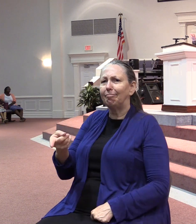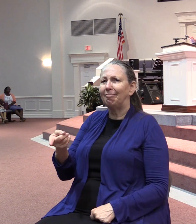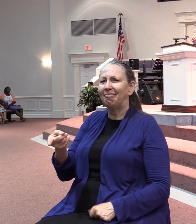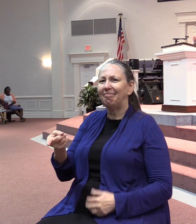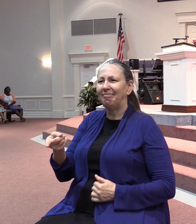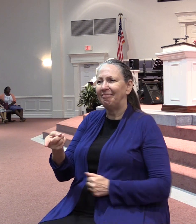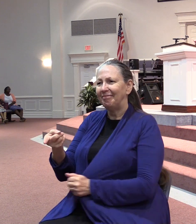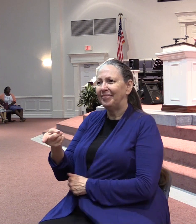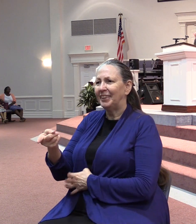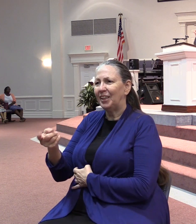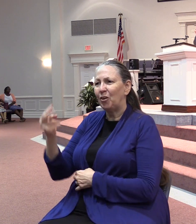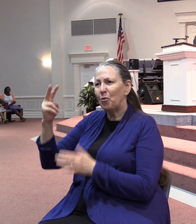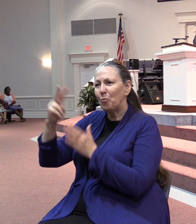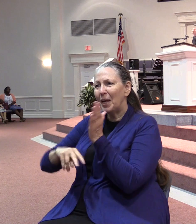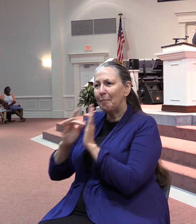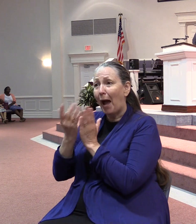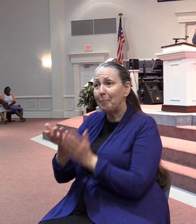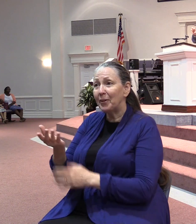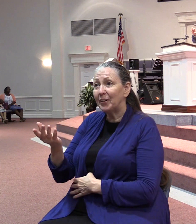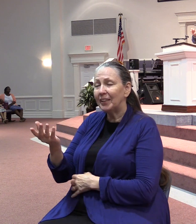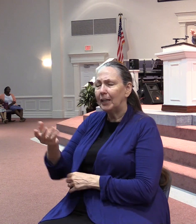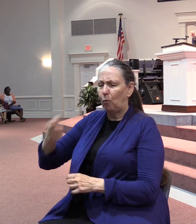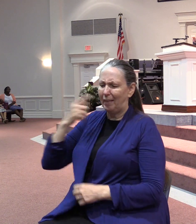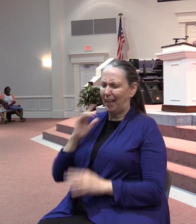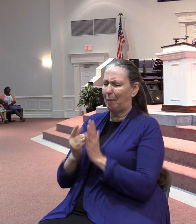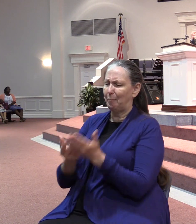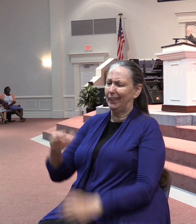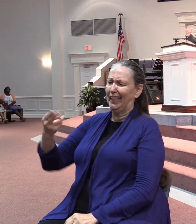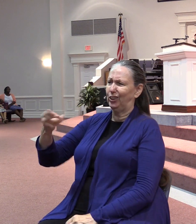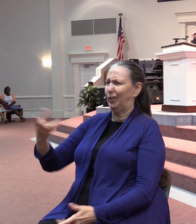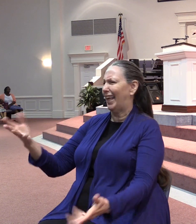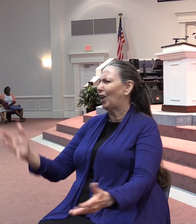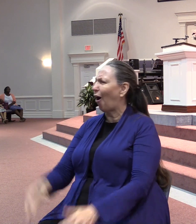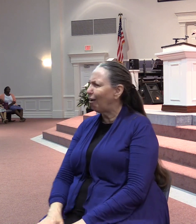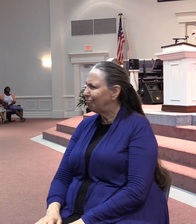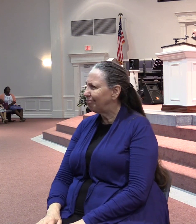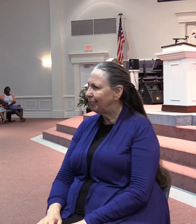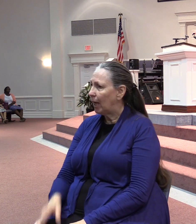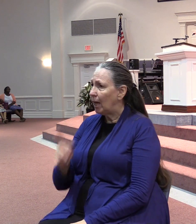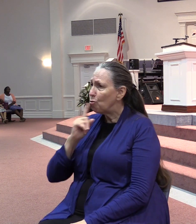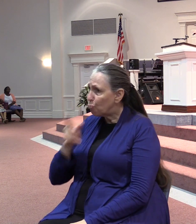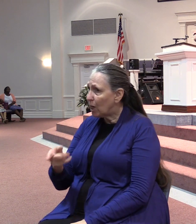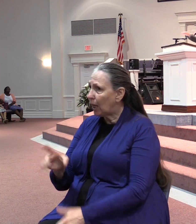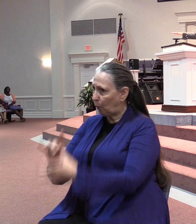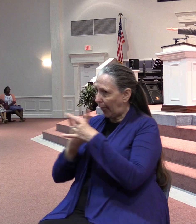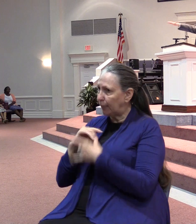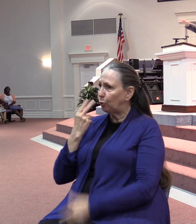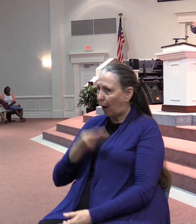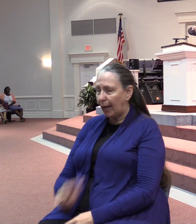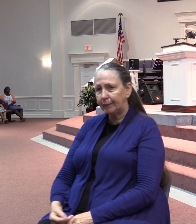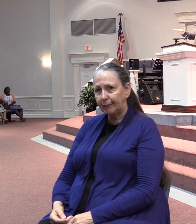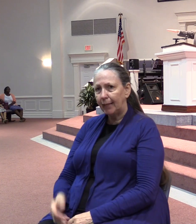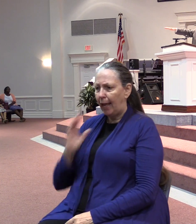See, sometimes when we read the Bible, we just read it as a history book without reading it that it's really talking to us and